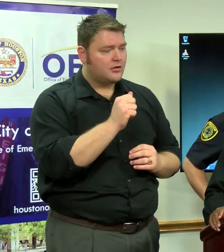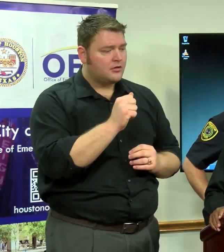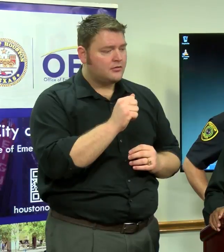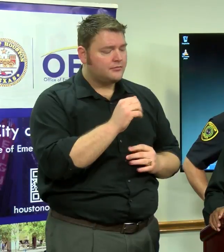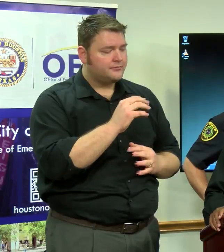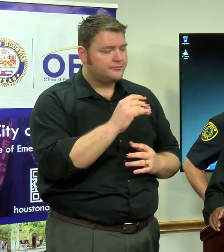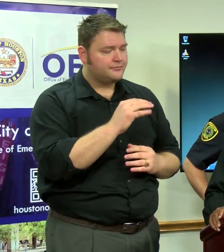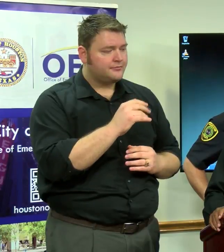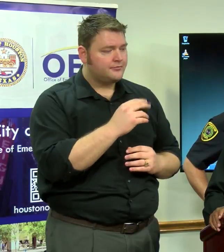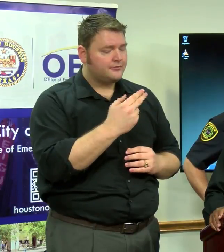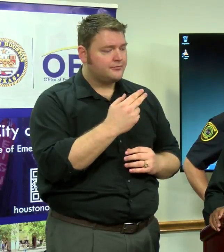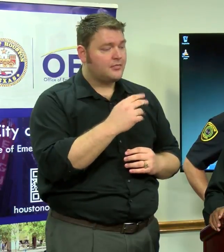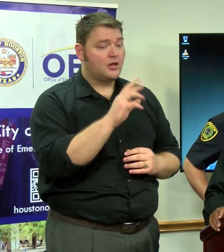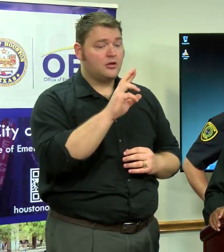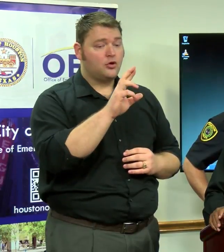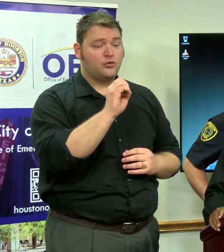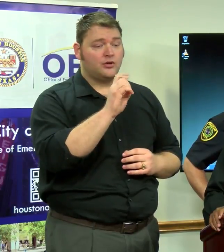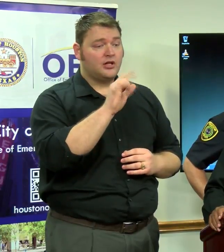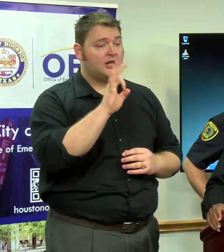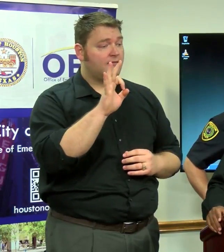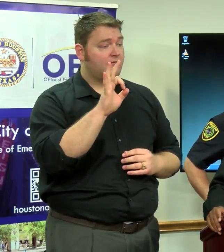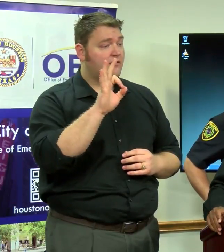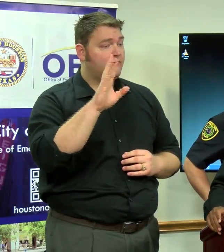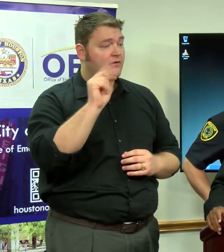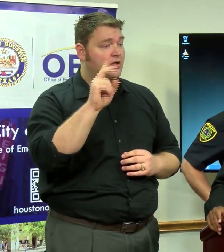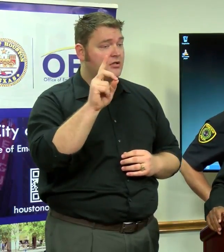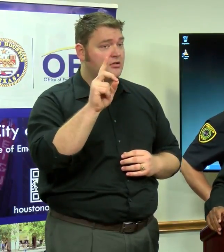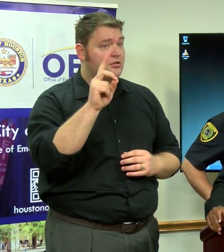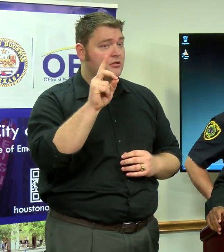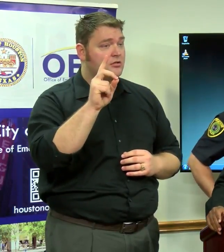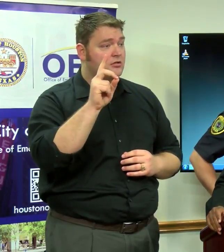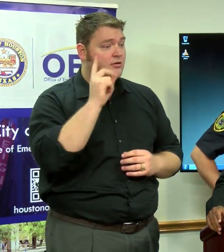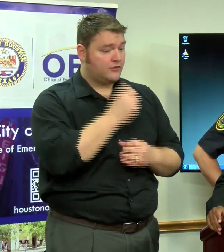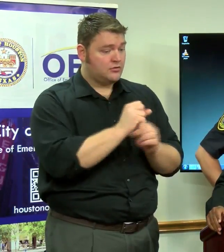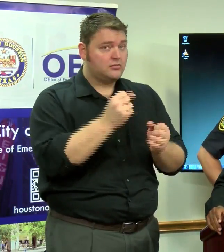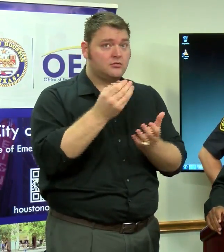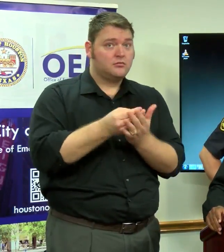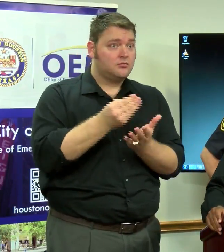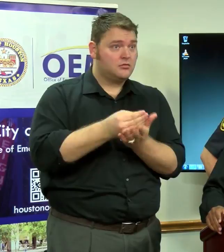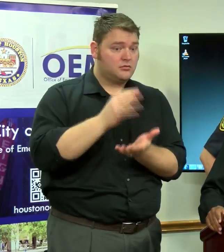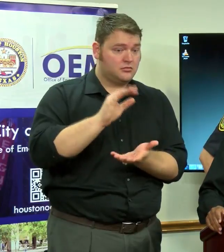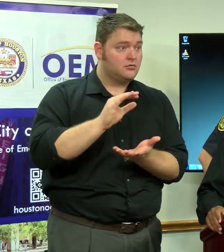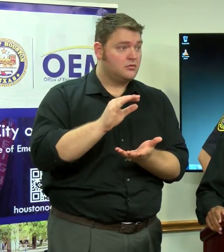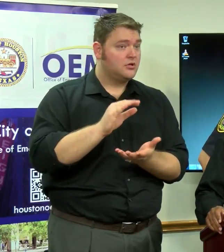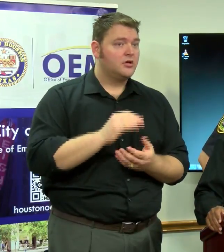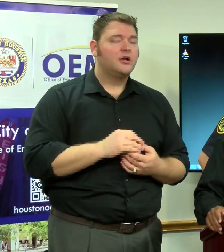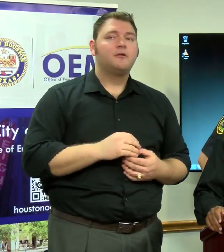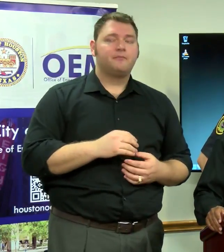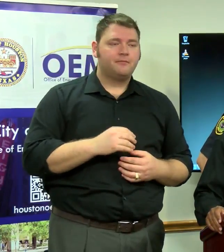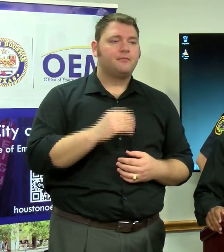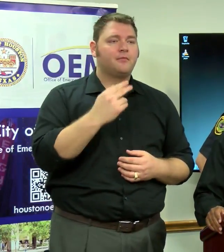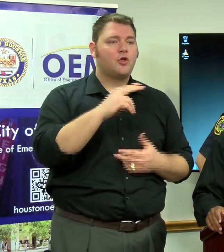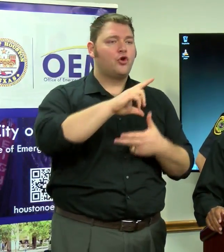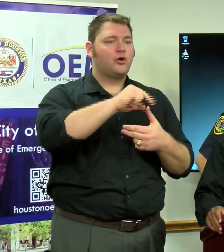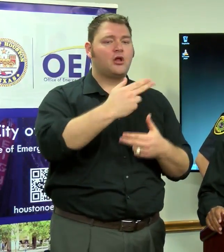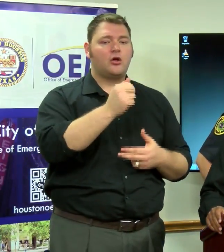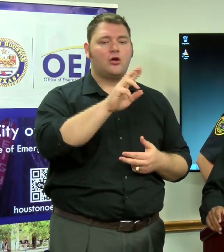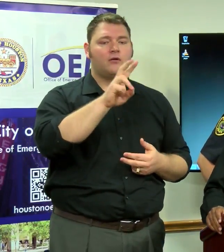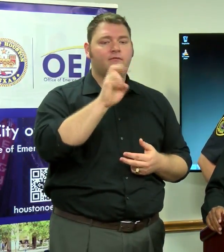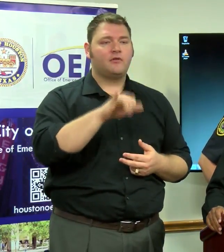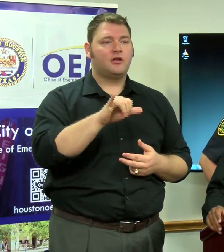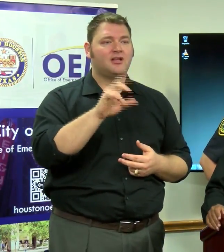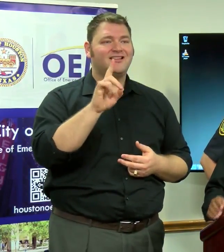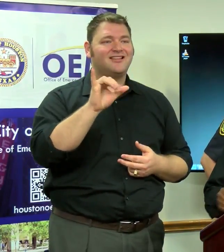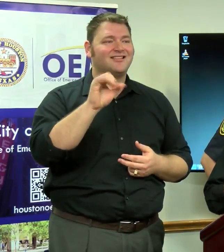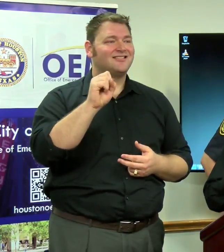release, the relief fund? Oh, the Hurricane Harvey Disaster Relief Fund, that's